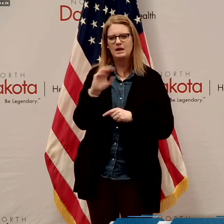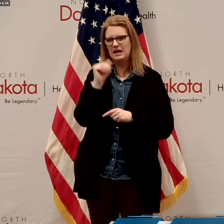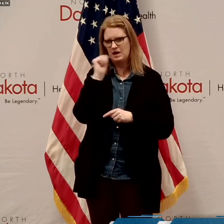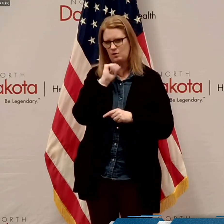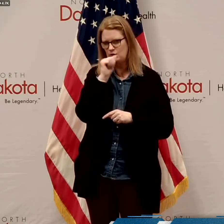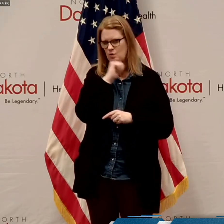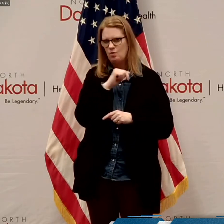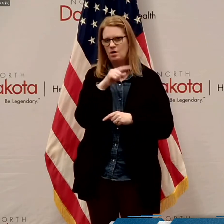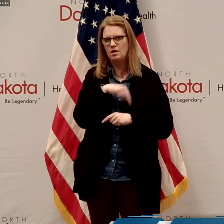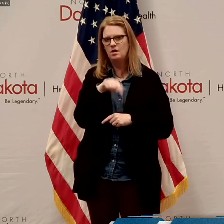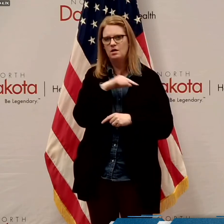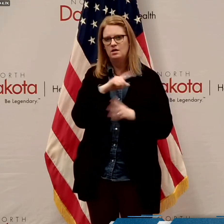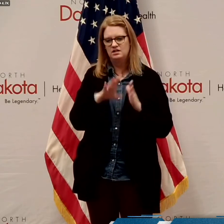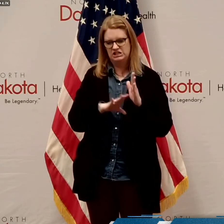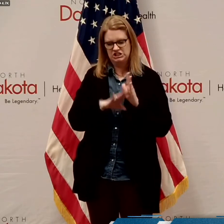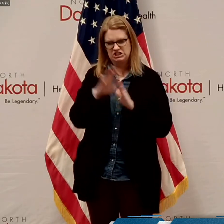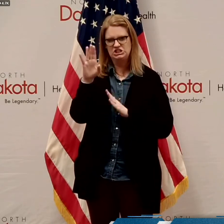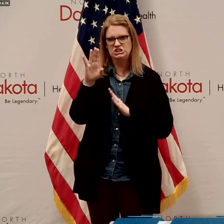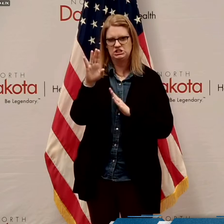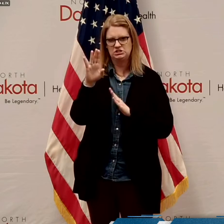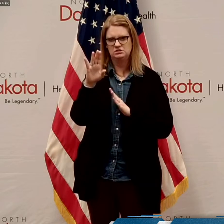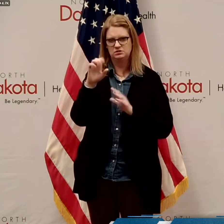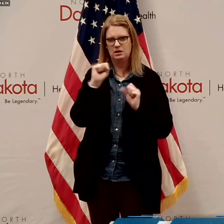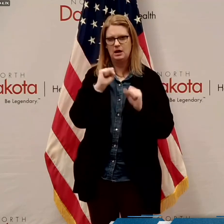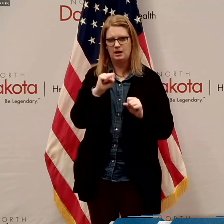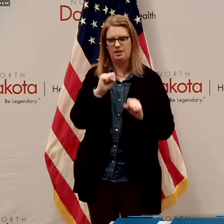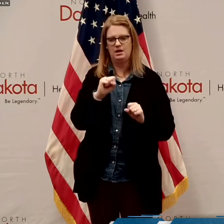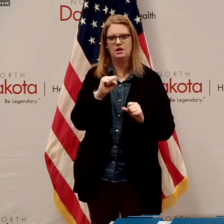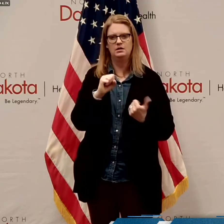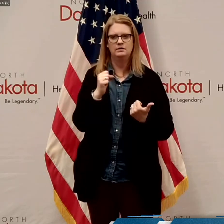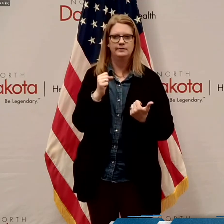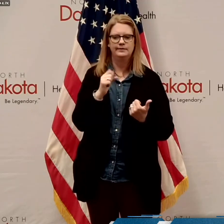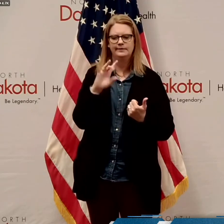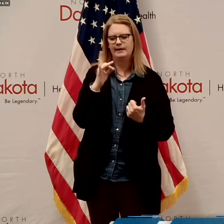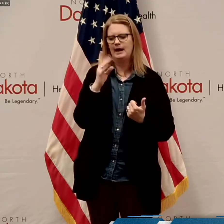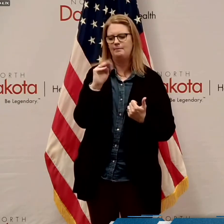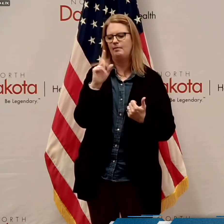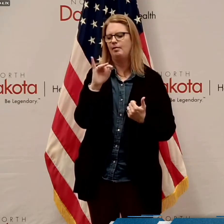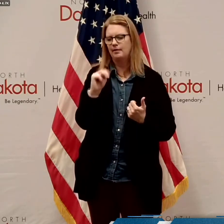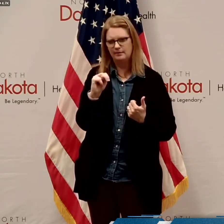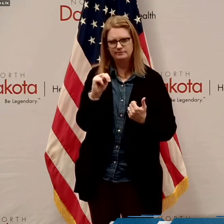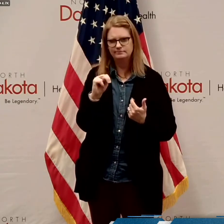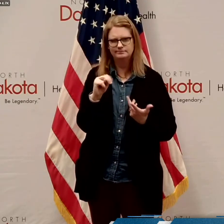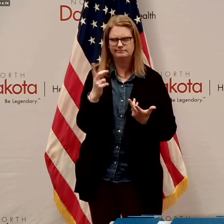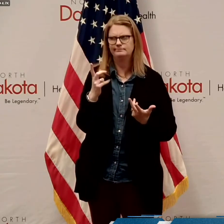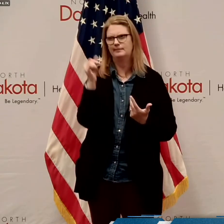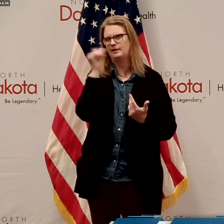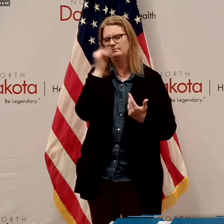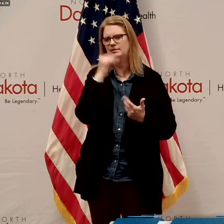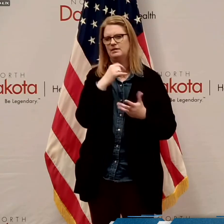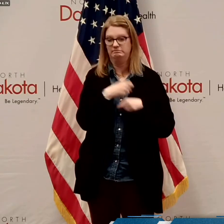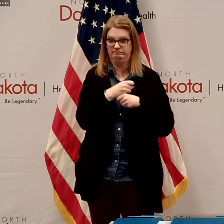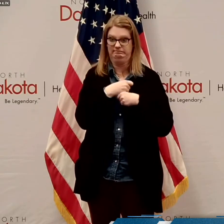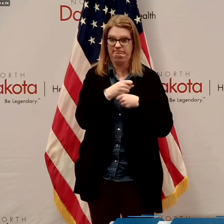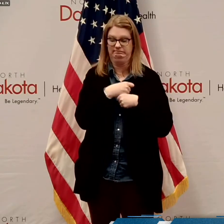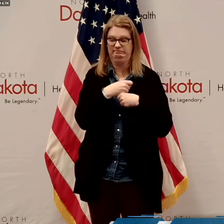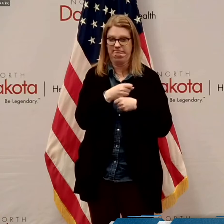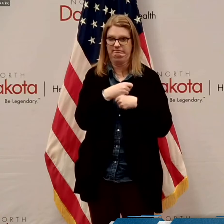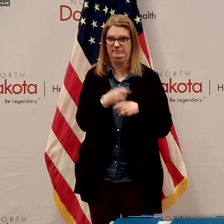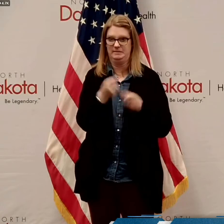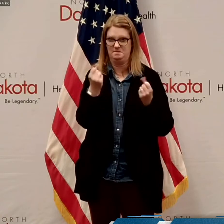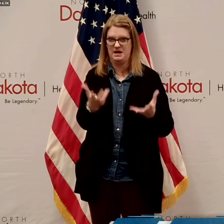is ramping up their capacity to, I think, 8 million a week or something. I mean, some ridiculous number. So they